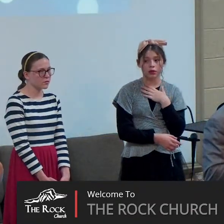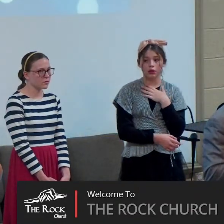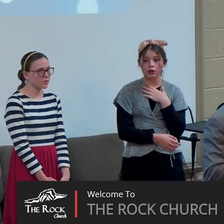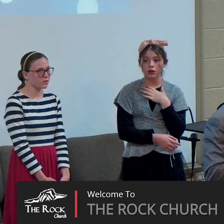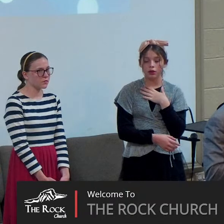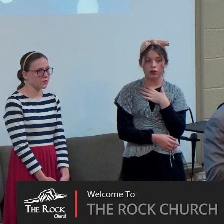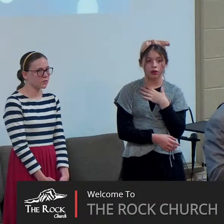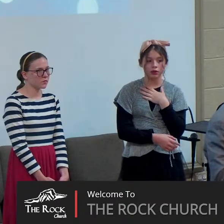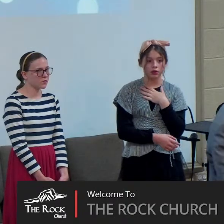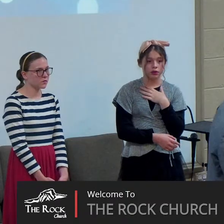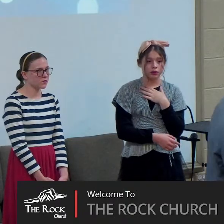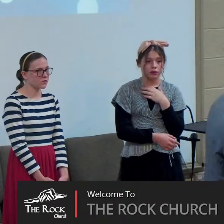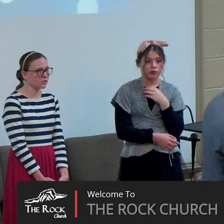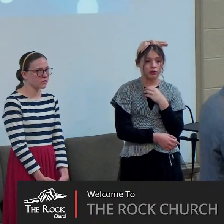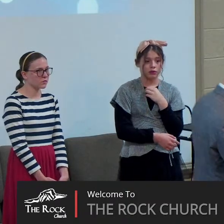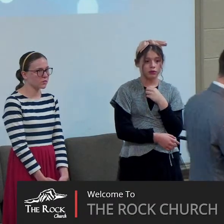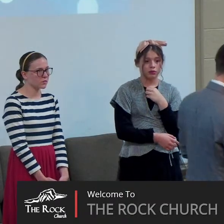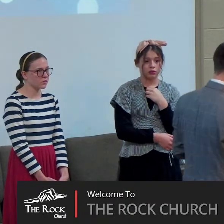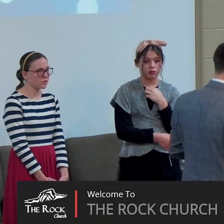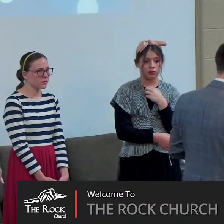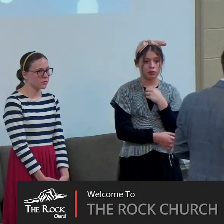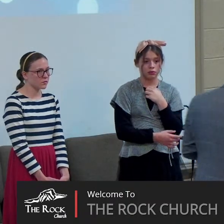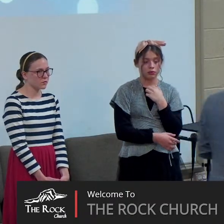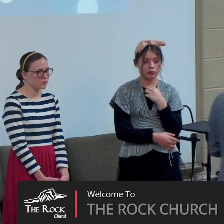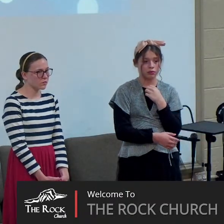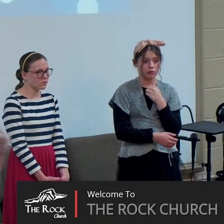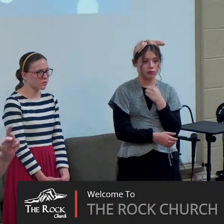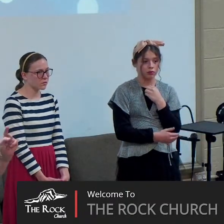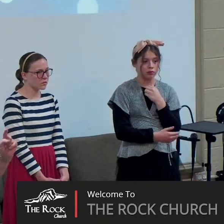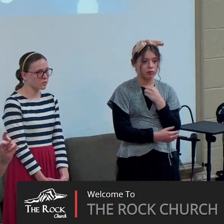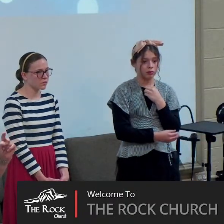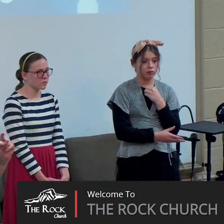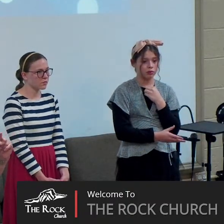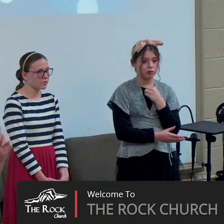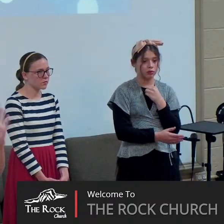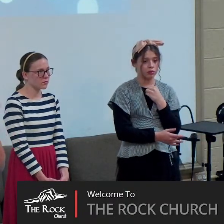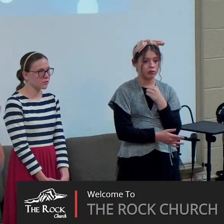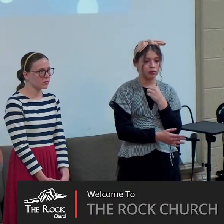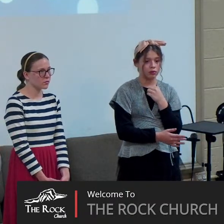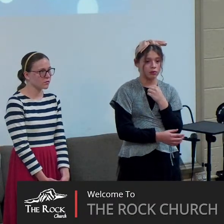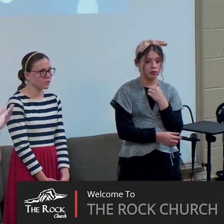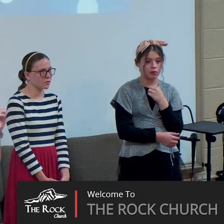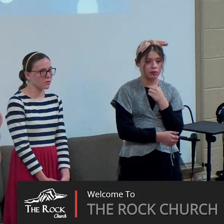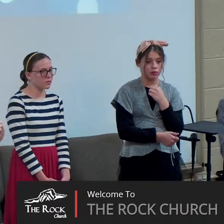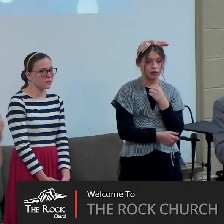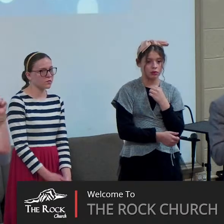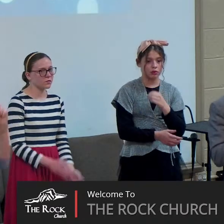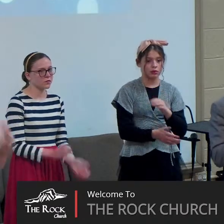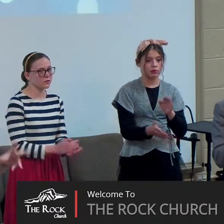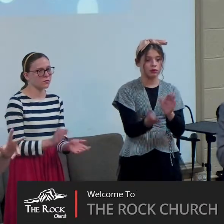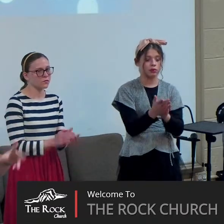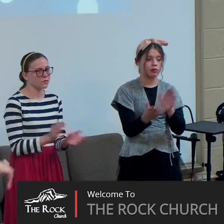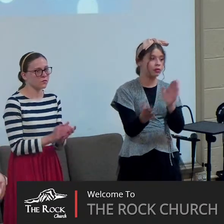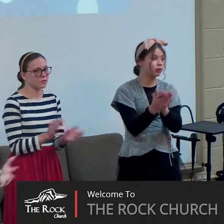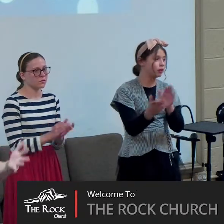So exciting news. Amen. Our Bible quizzing team is knocking it out of the park right